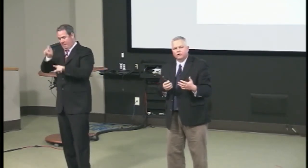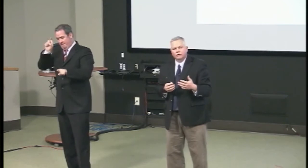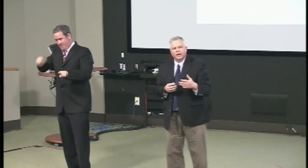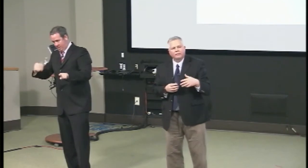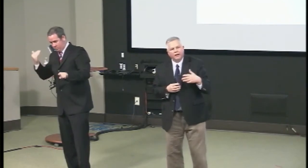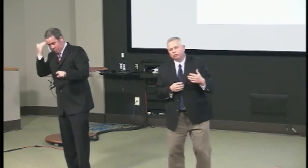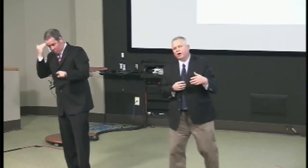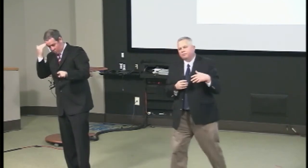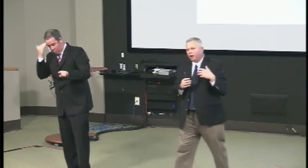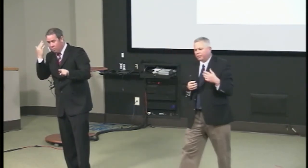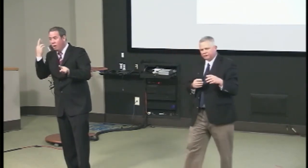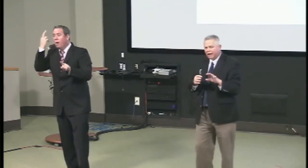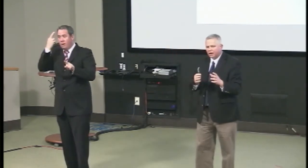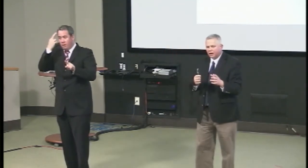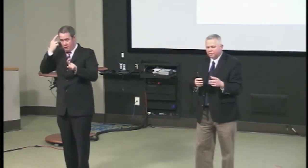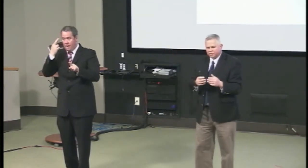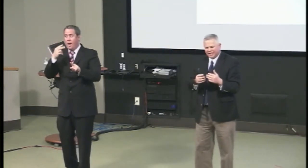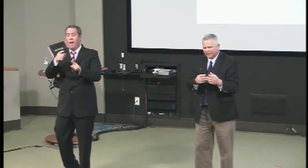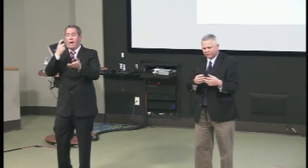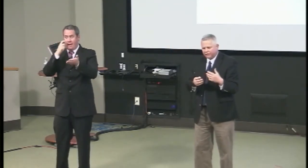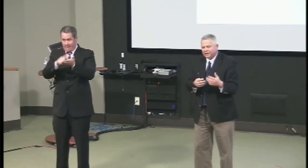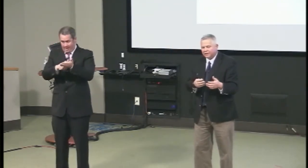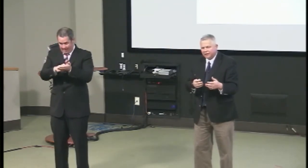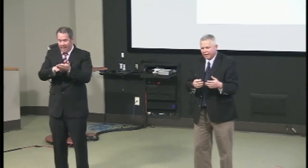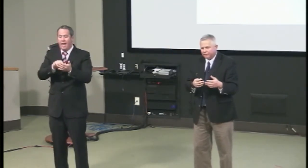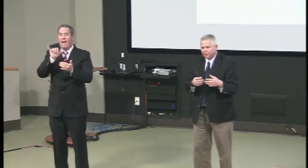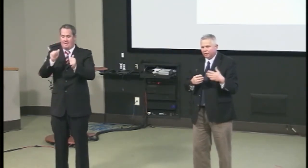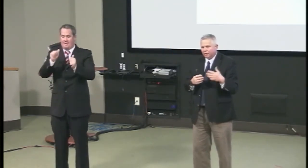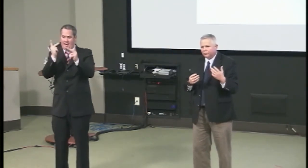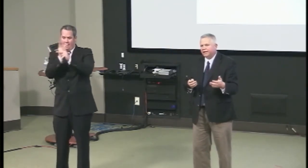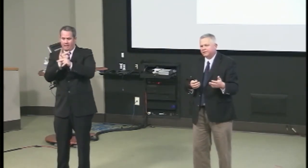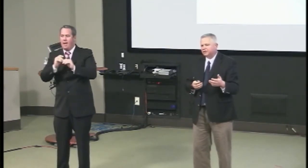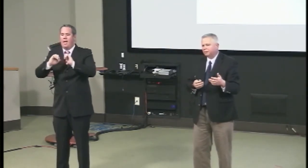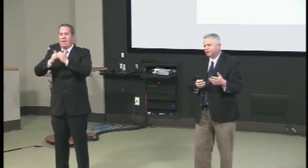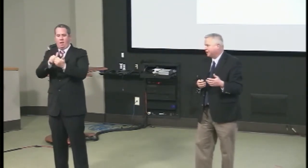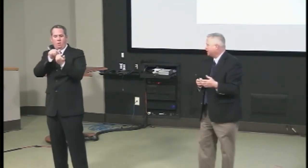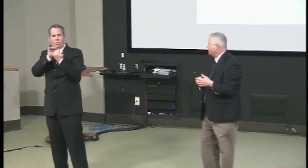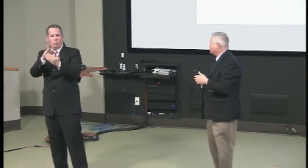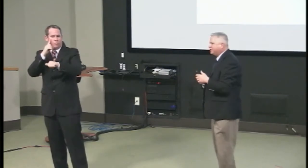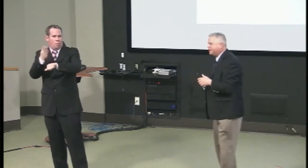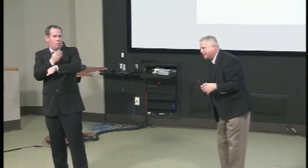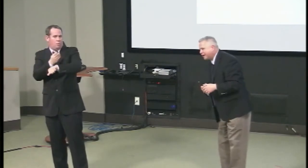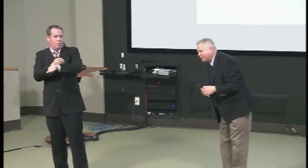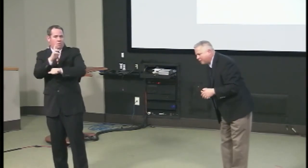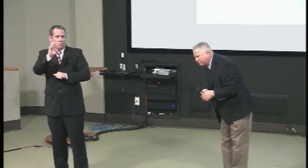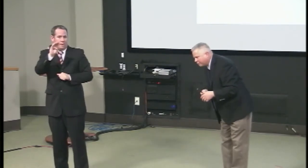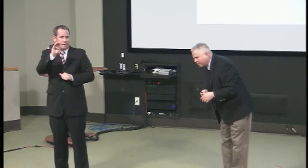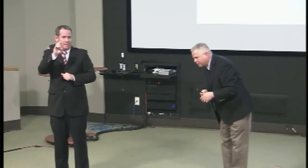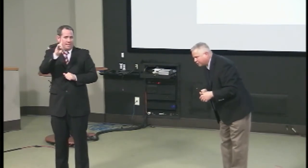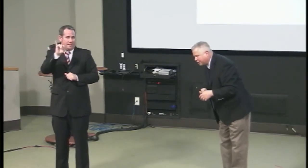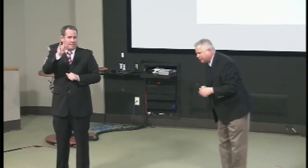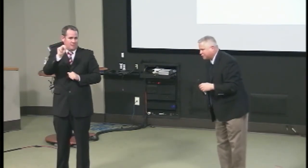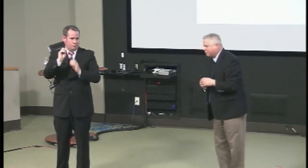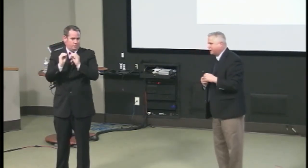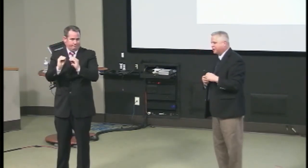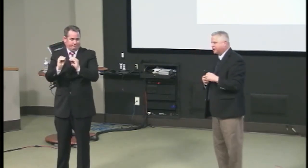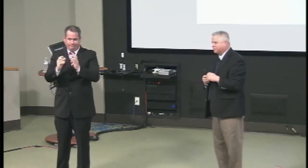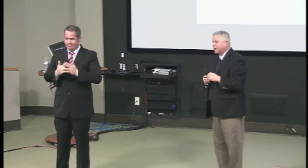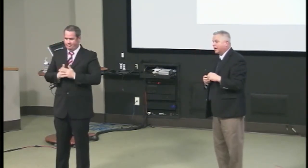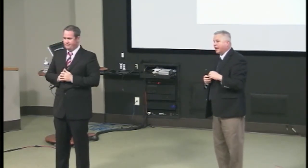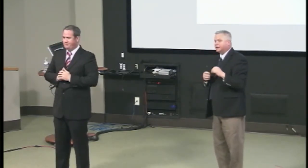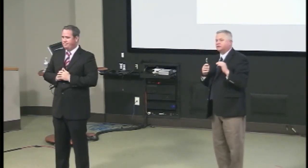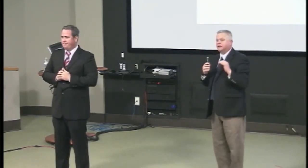And so, as one part of trying to understand the phenotype of reading disability, we did, and my translators are